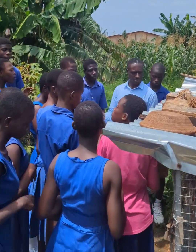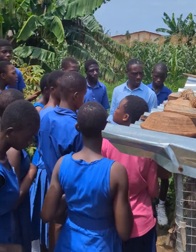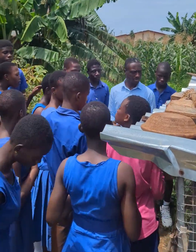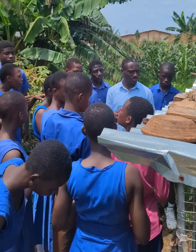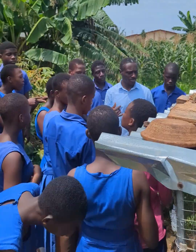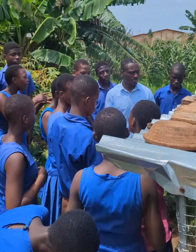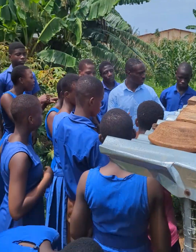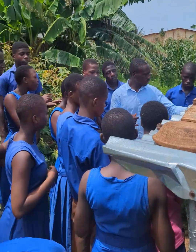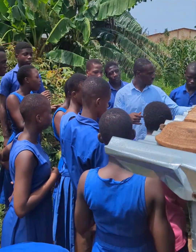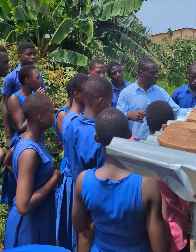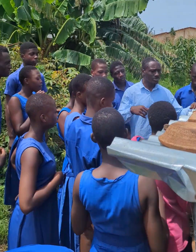theoretical teaching.